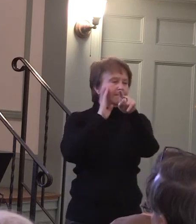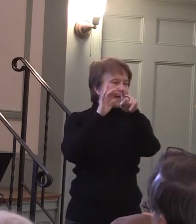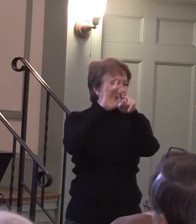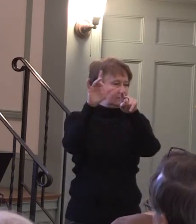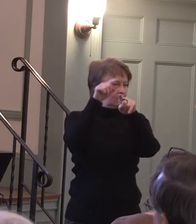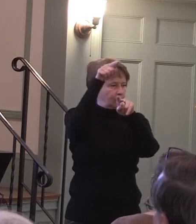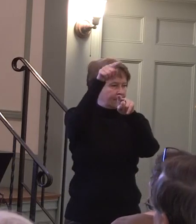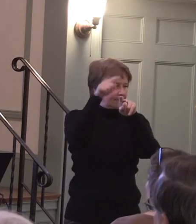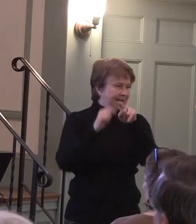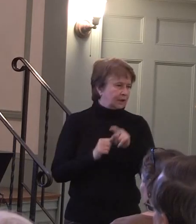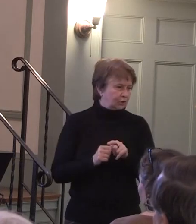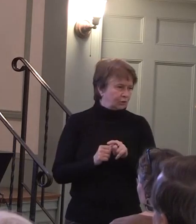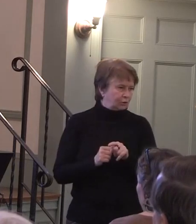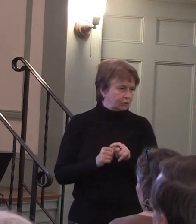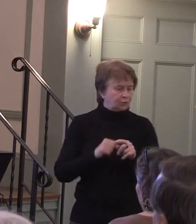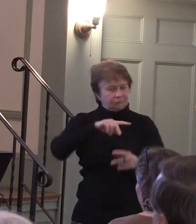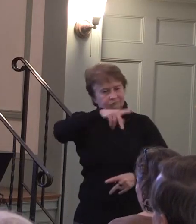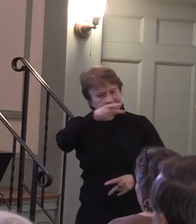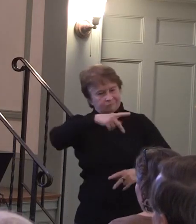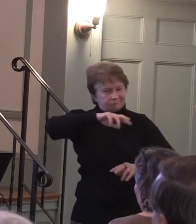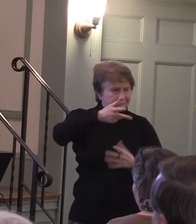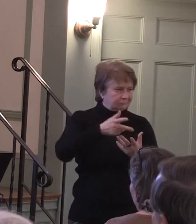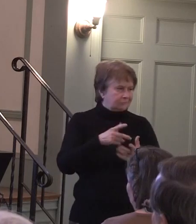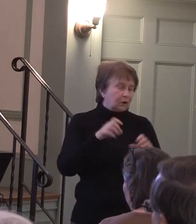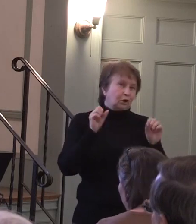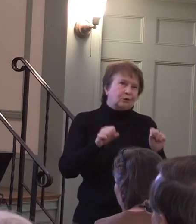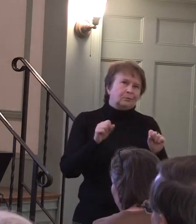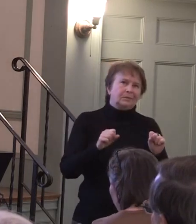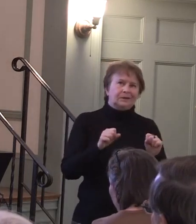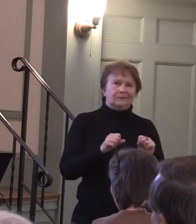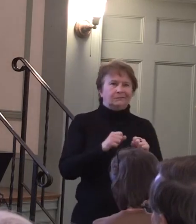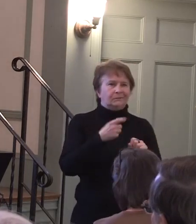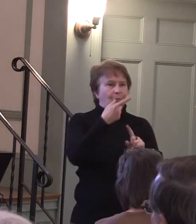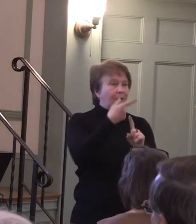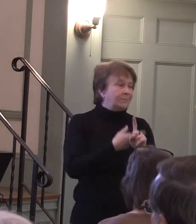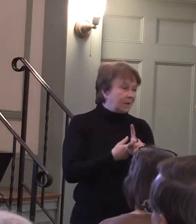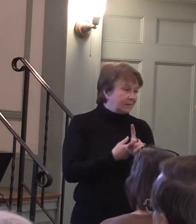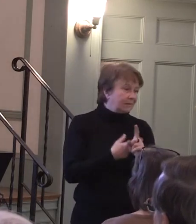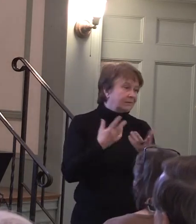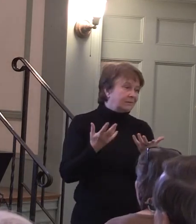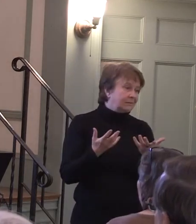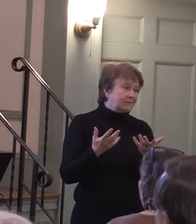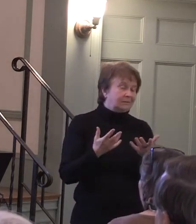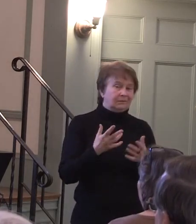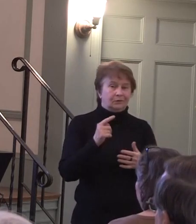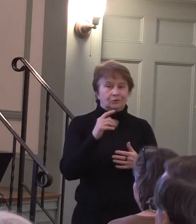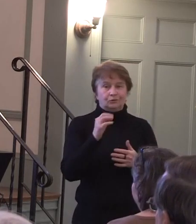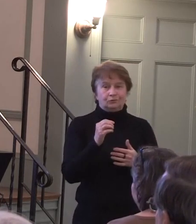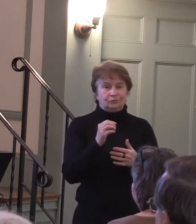floor. It could be anywhere from 1 month to,